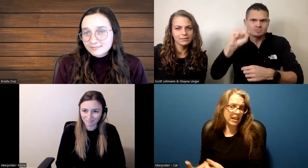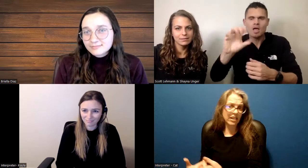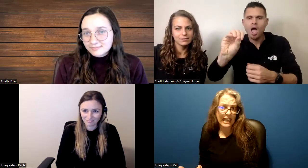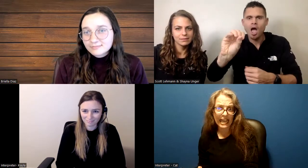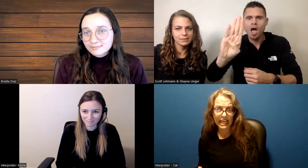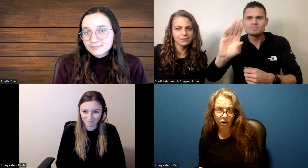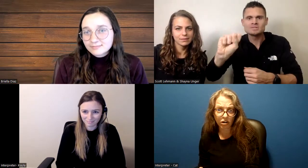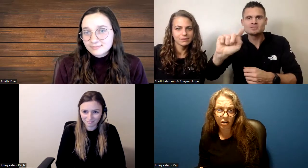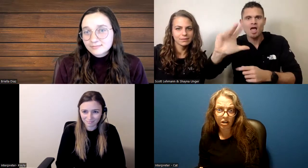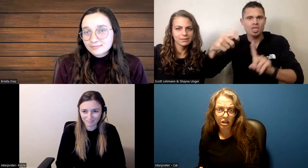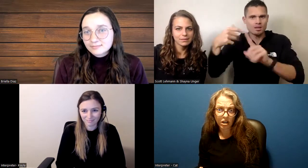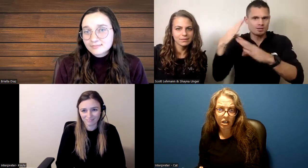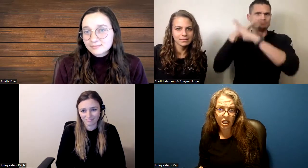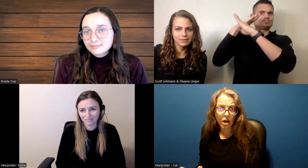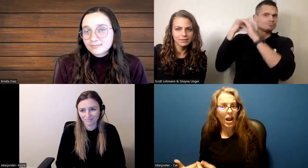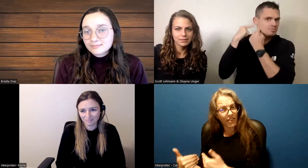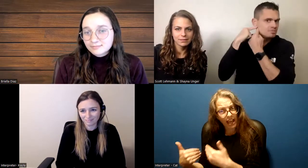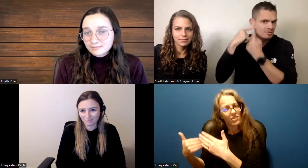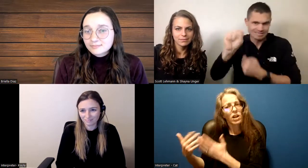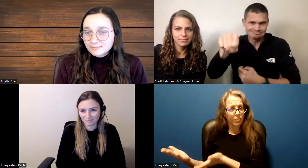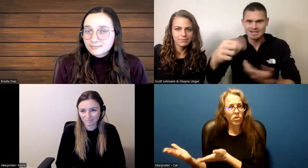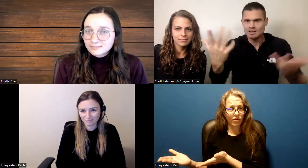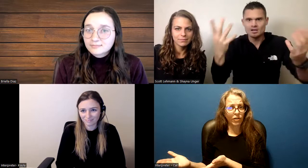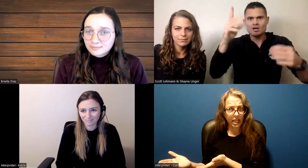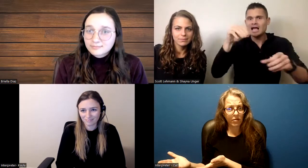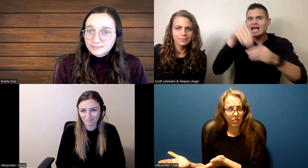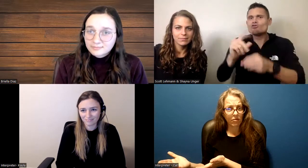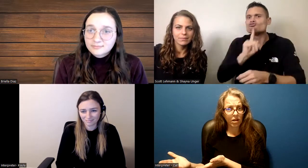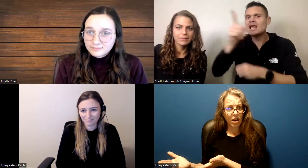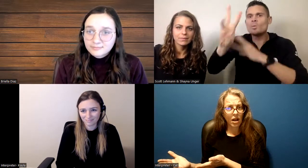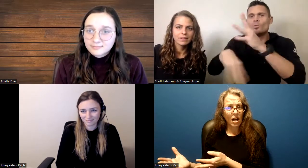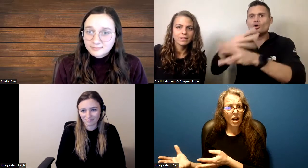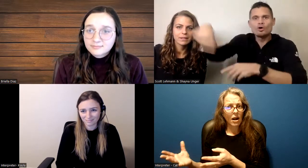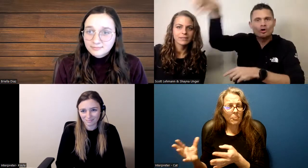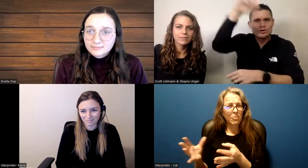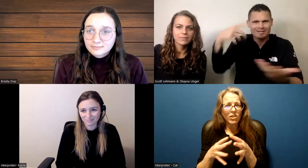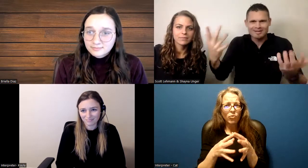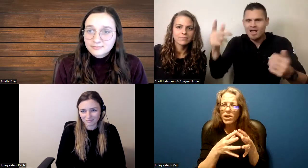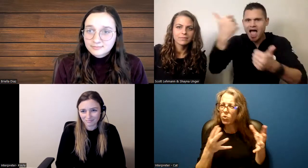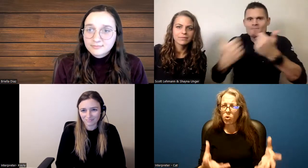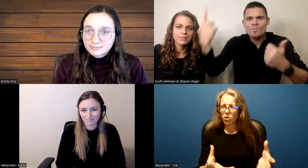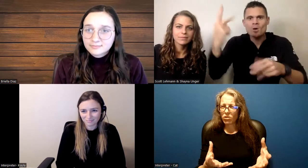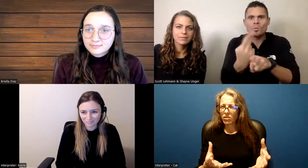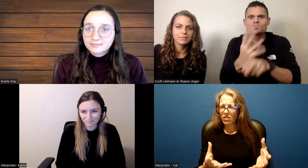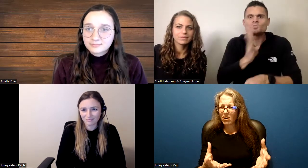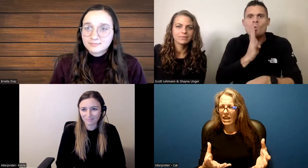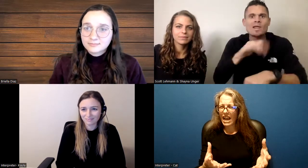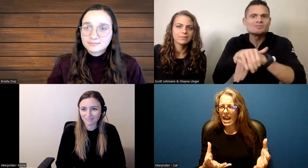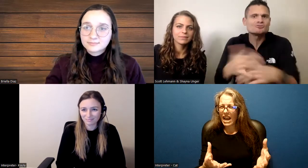in the fact that I can't hear, you know, and that is an obstacle for me. But in the real